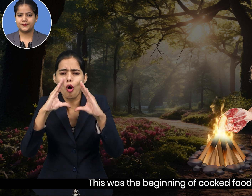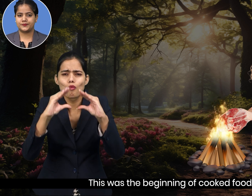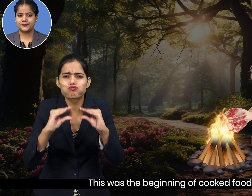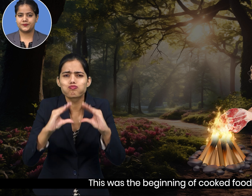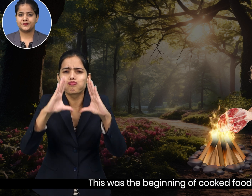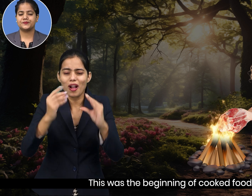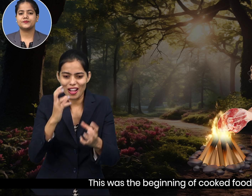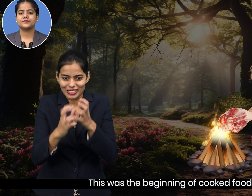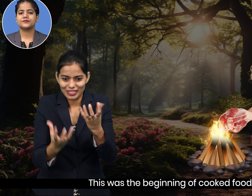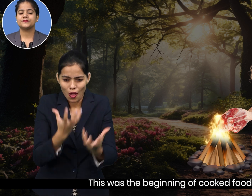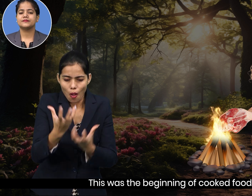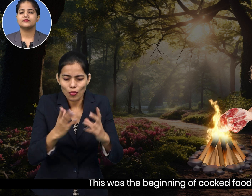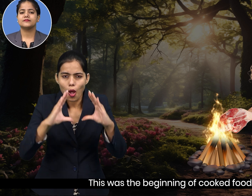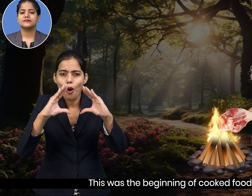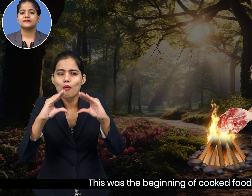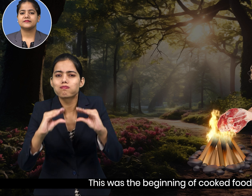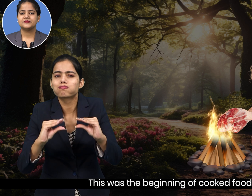food.